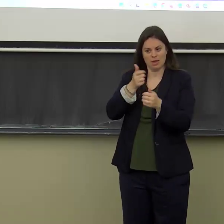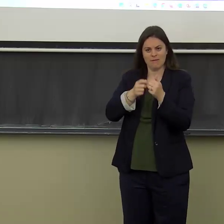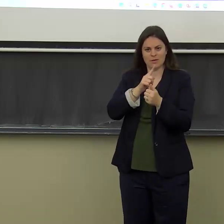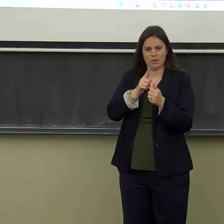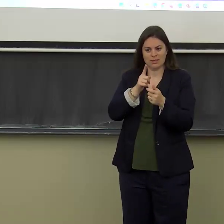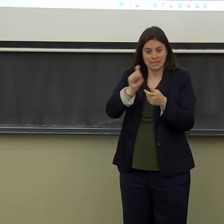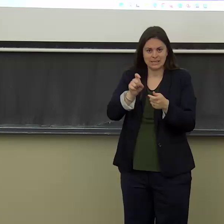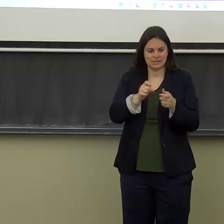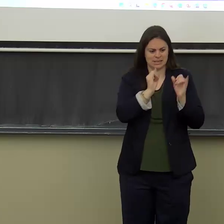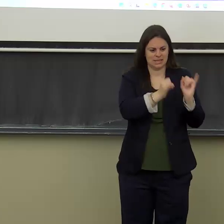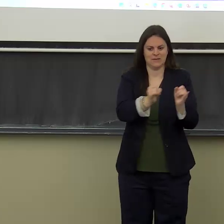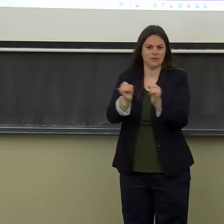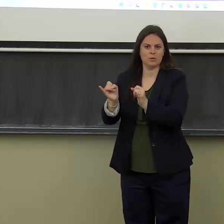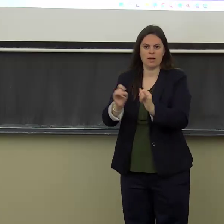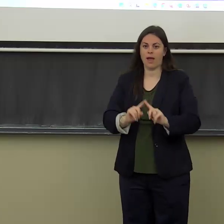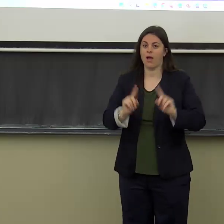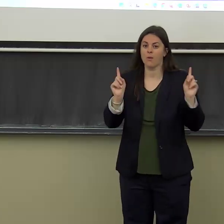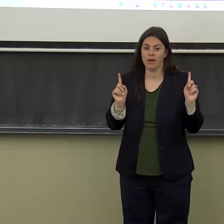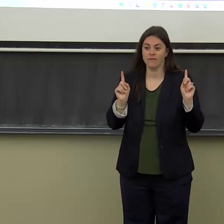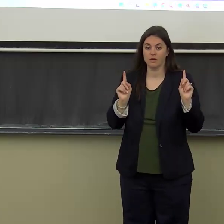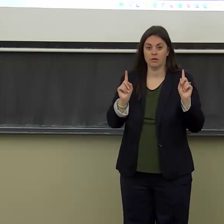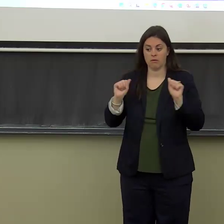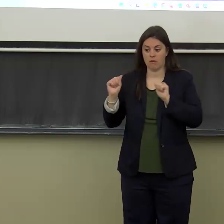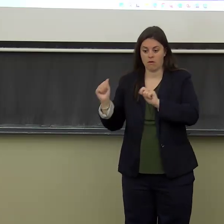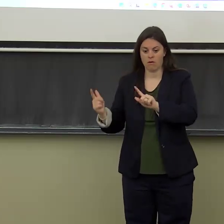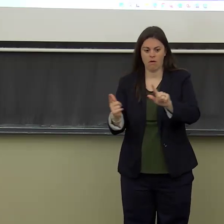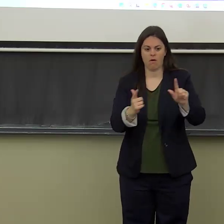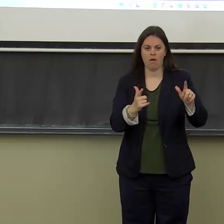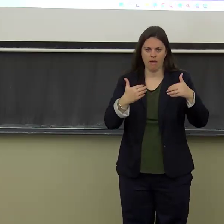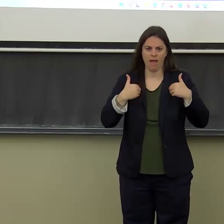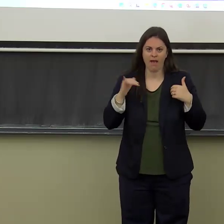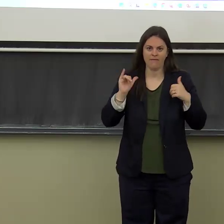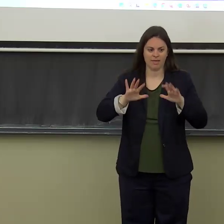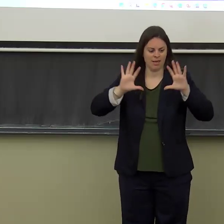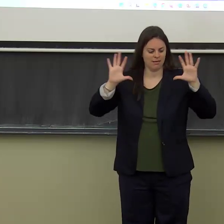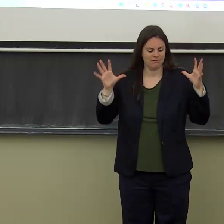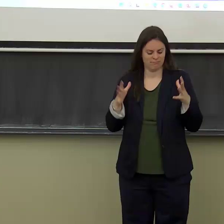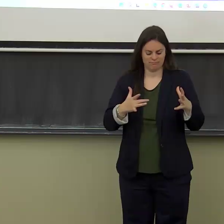yet collectively there is a movement, there is a community.